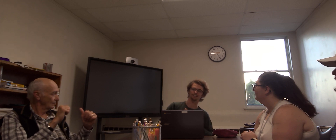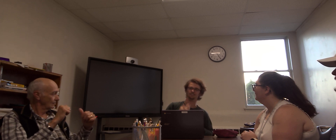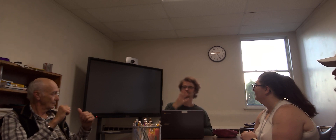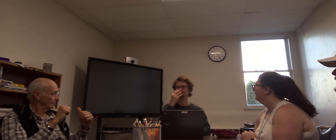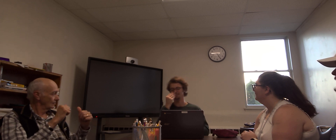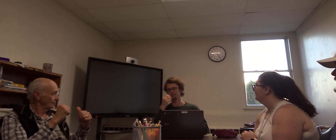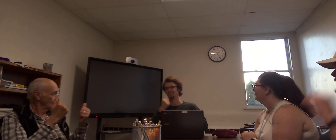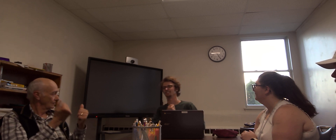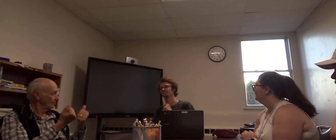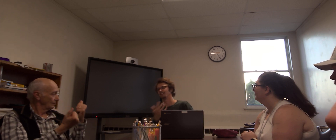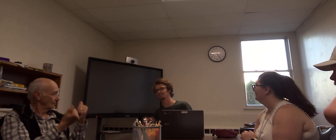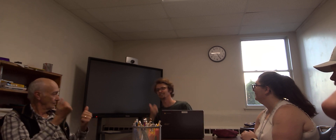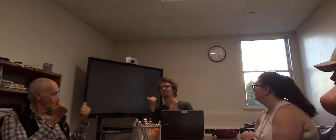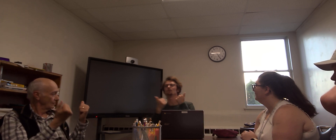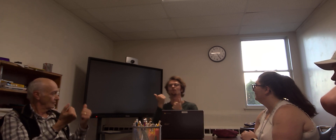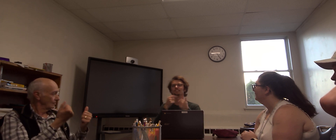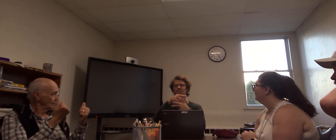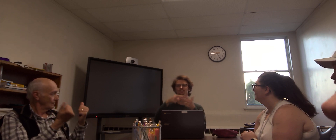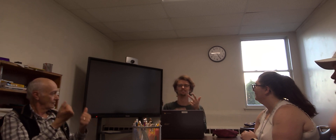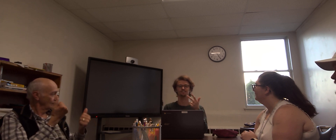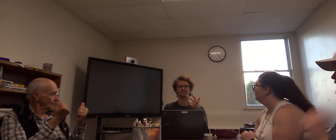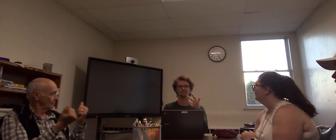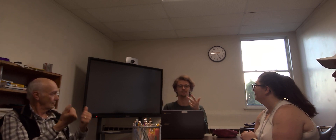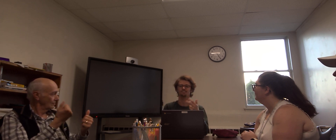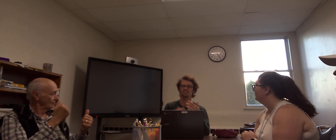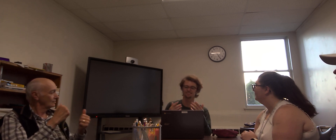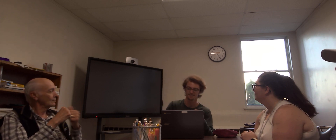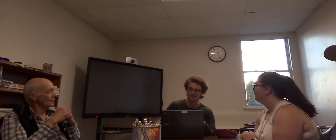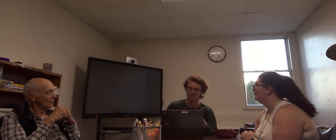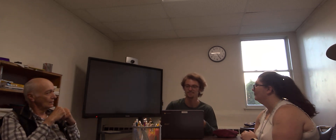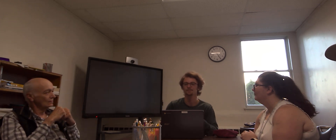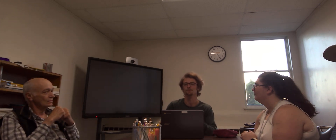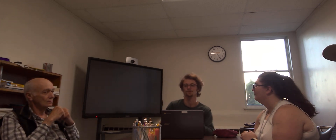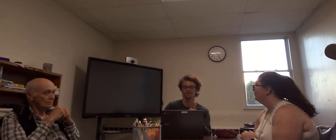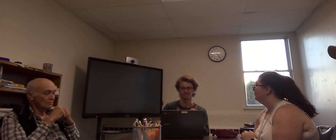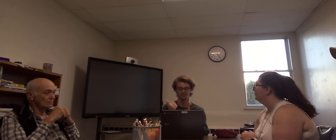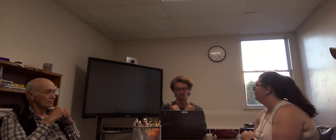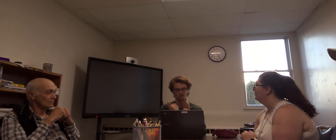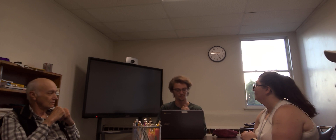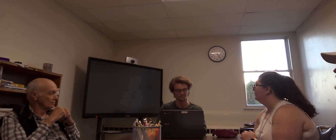tired, sleepy, exhausted. Which out of those three? That's an important one to know. Which.